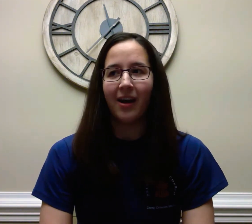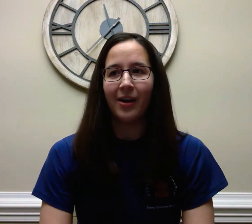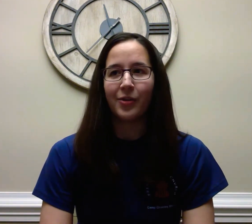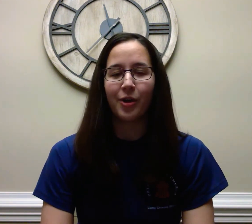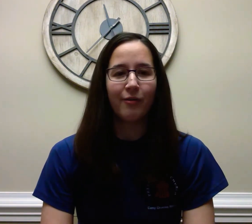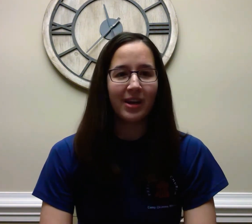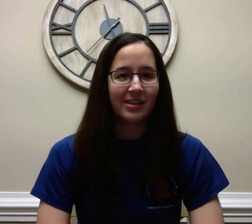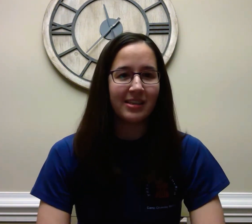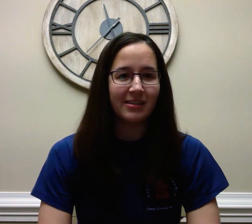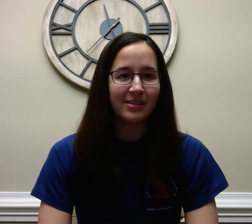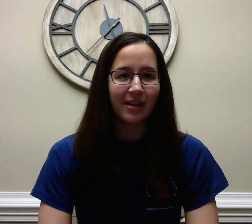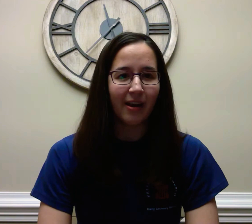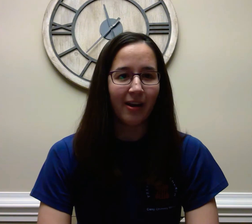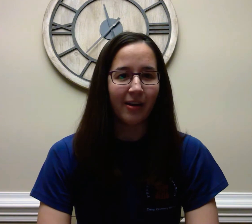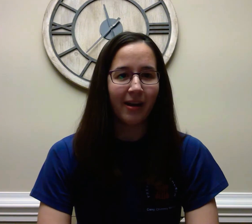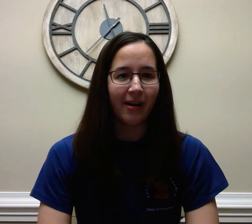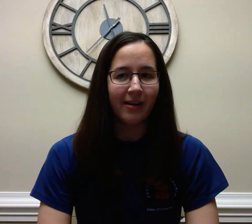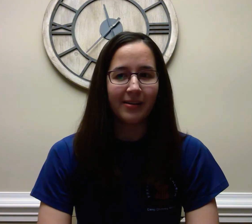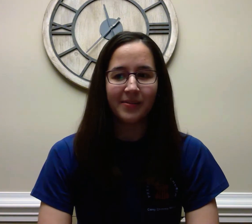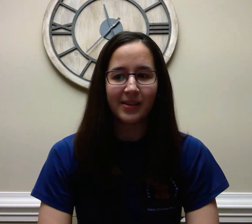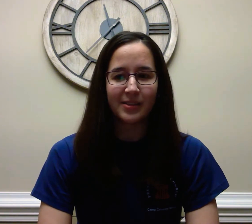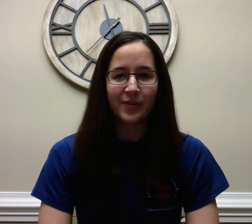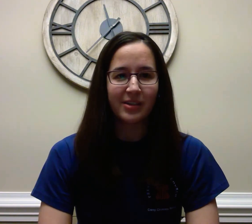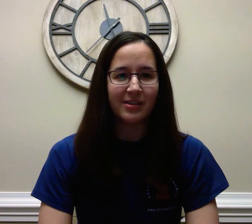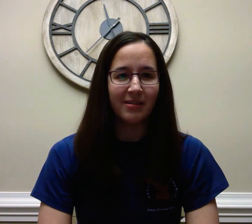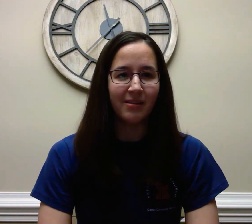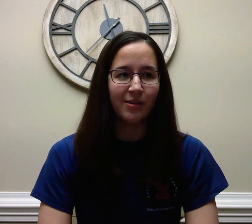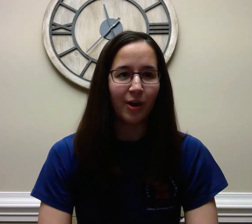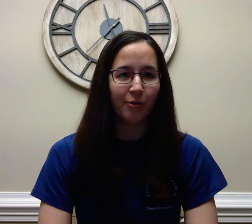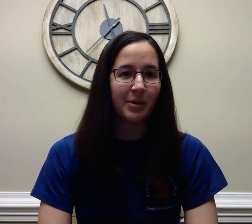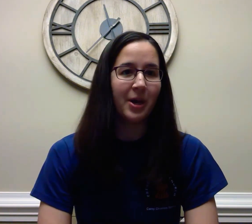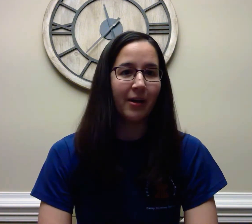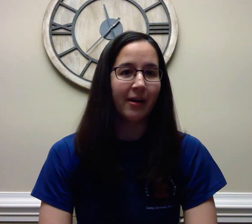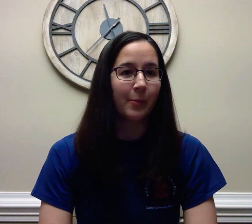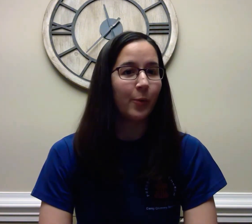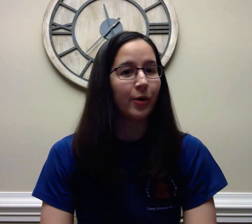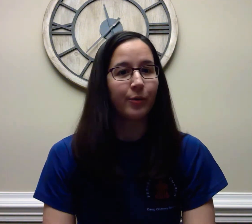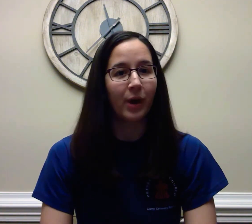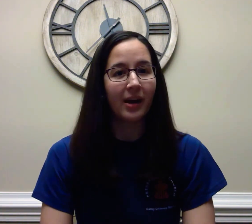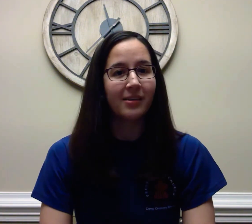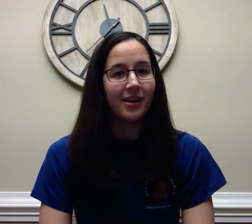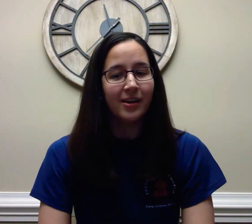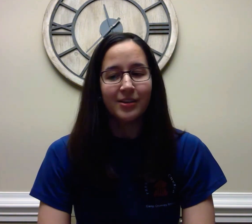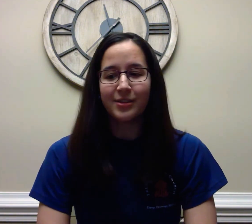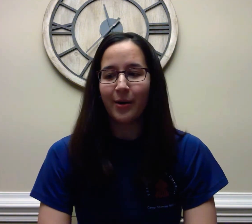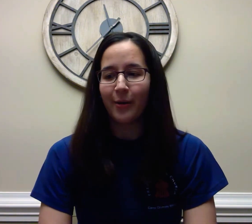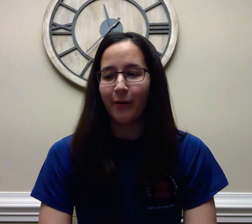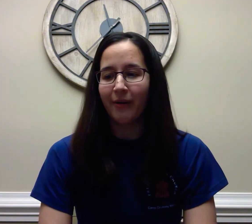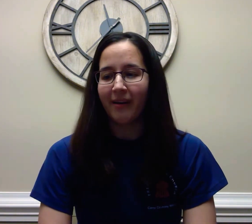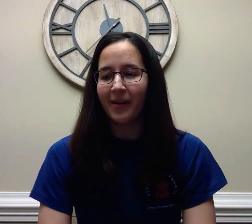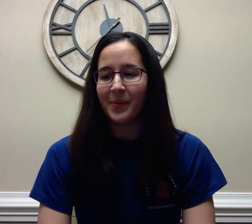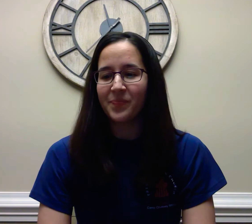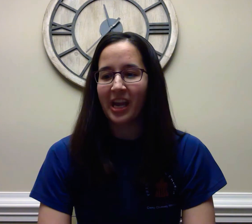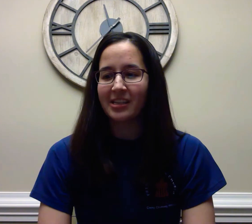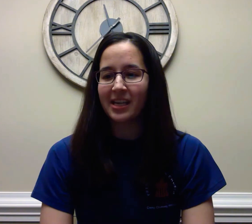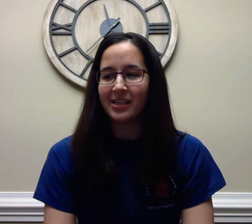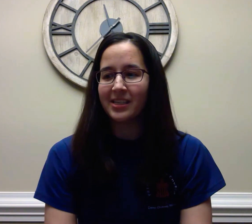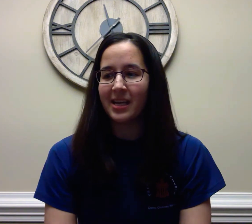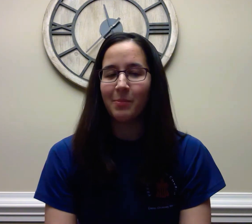The COVID-19 scare is affecting not only America, but worldwide. So I decided to take my